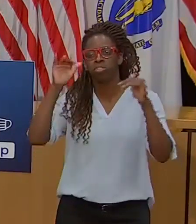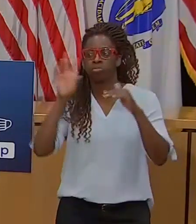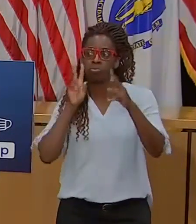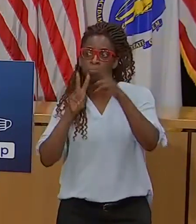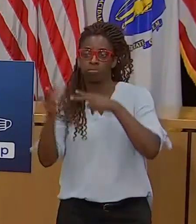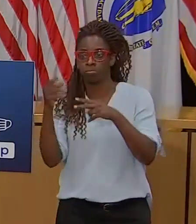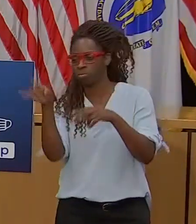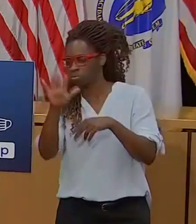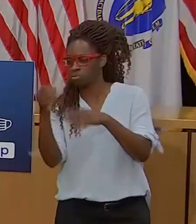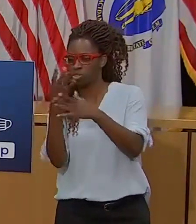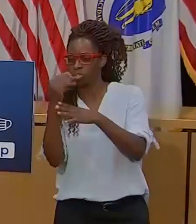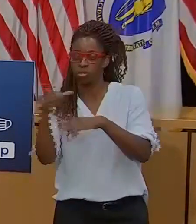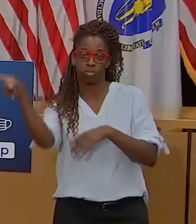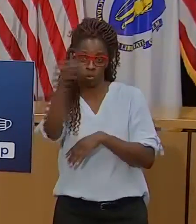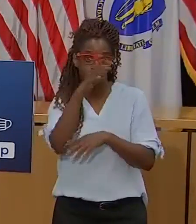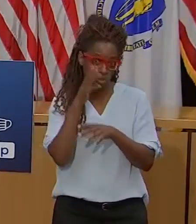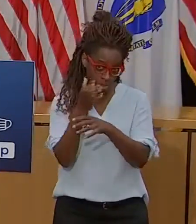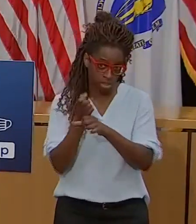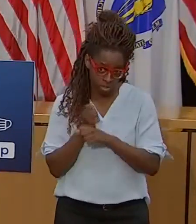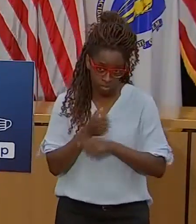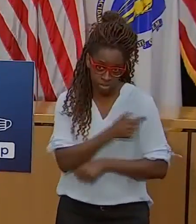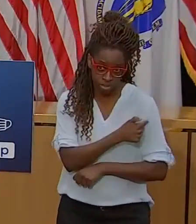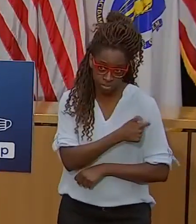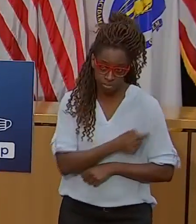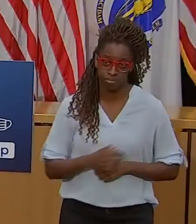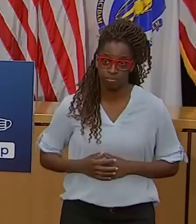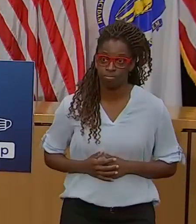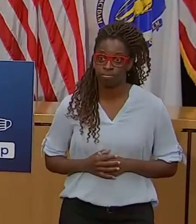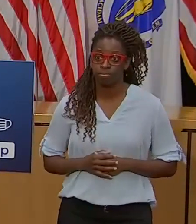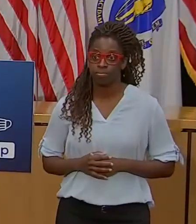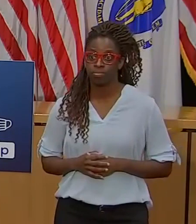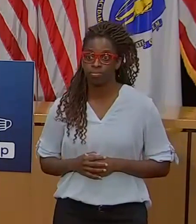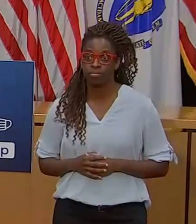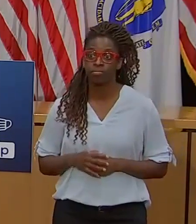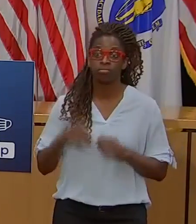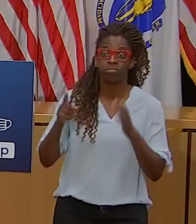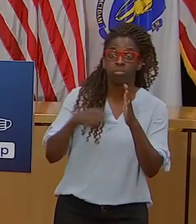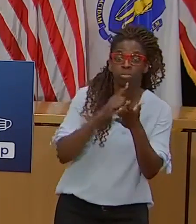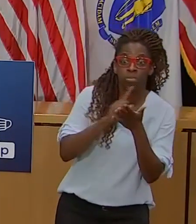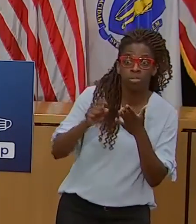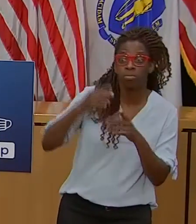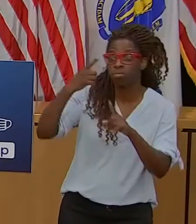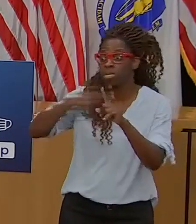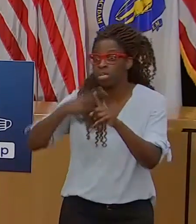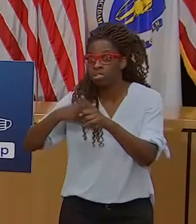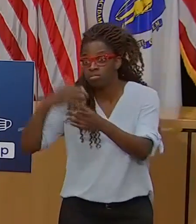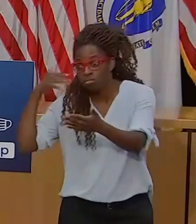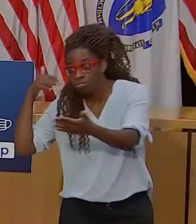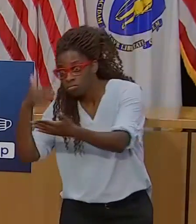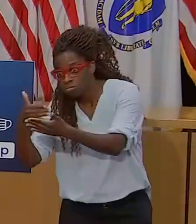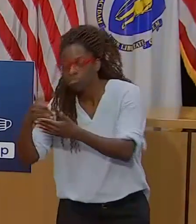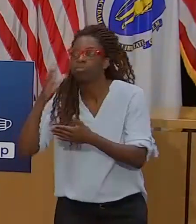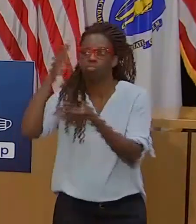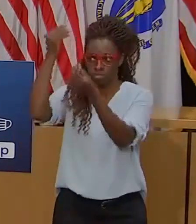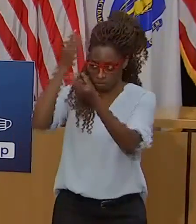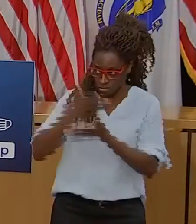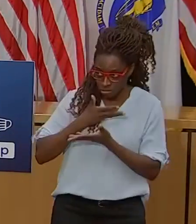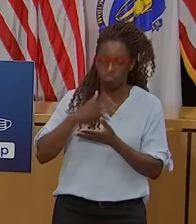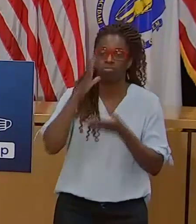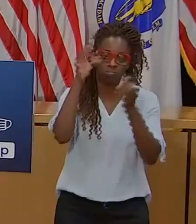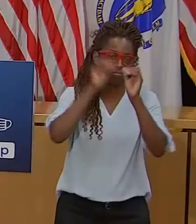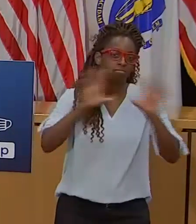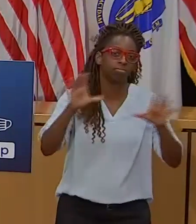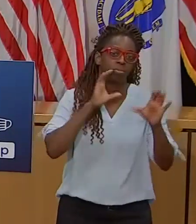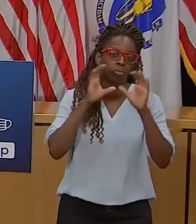things. We'll have more information in the coming weeks and months on this stage, and we all need to continue to wear face